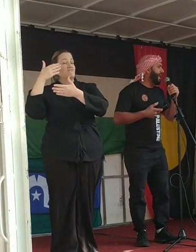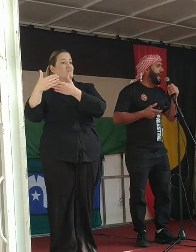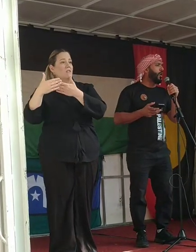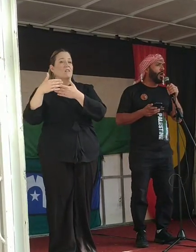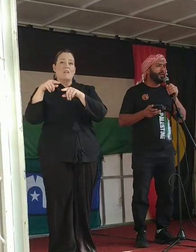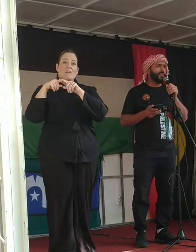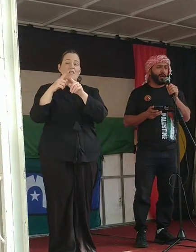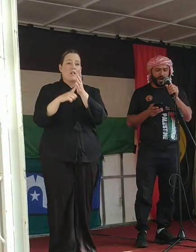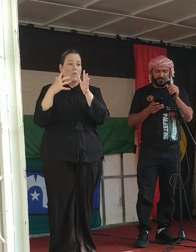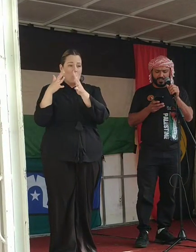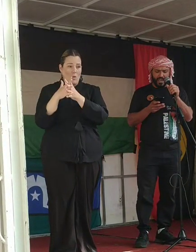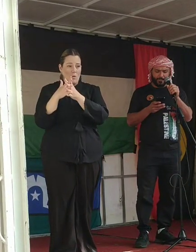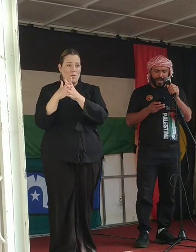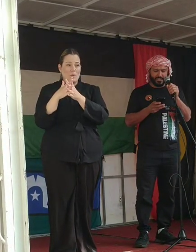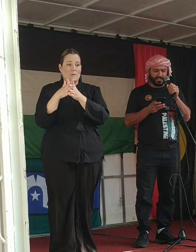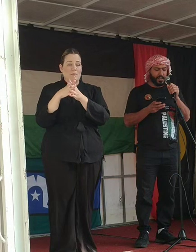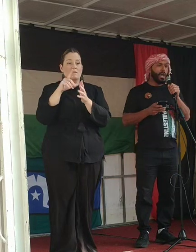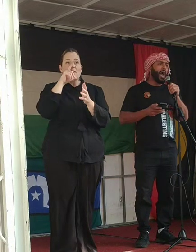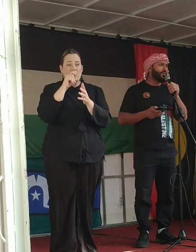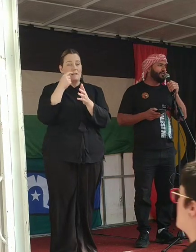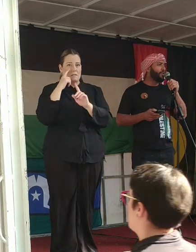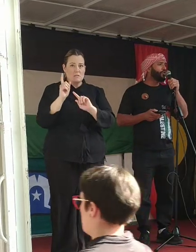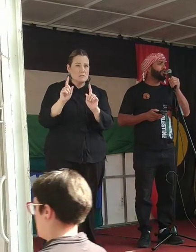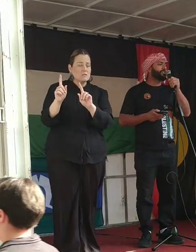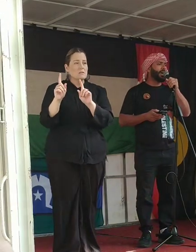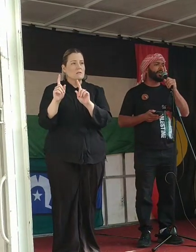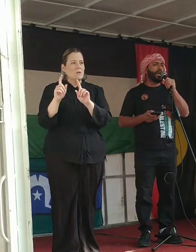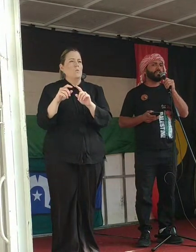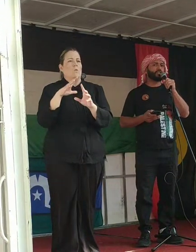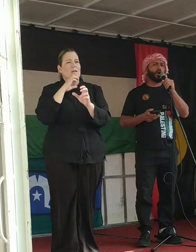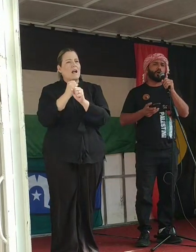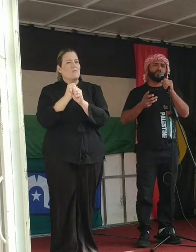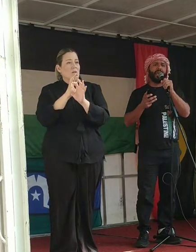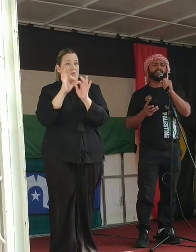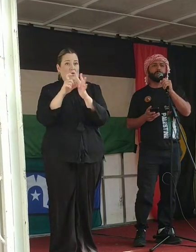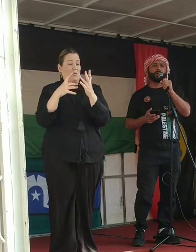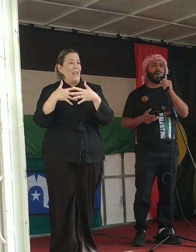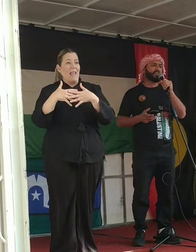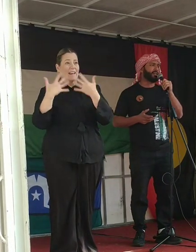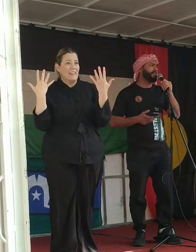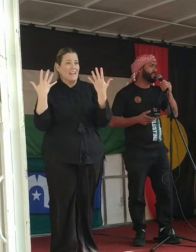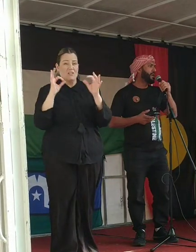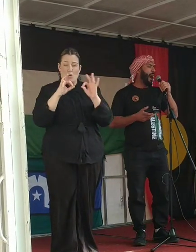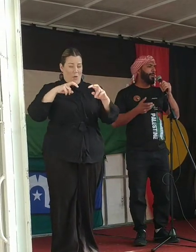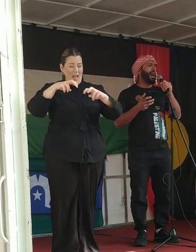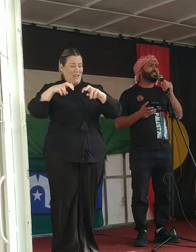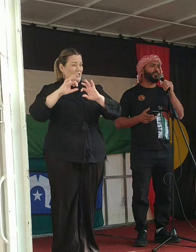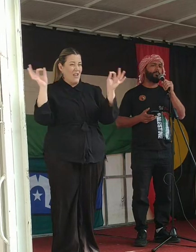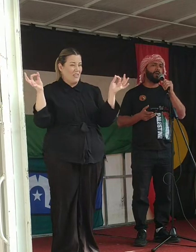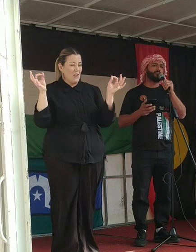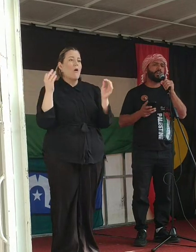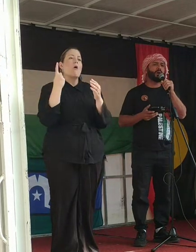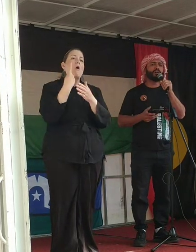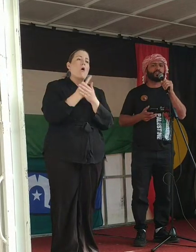which allow all of the above to take place and refuse to take any sort of tangible actions apart